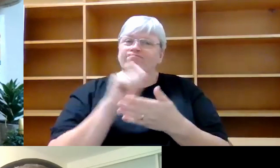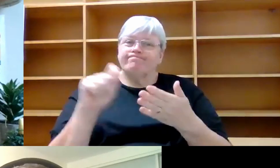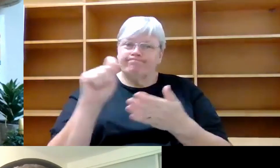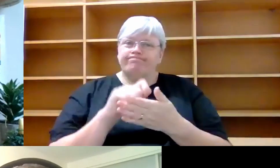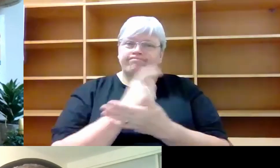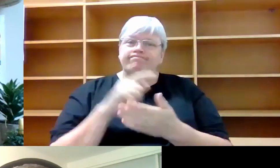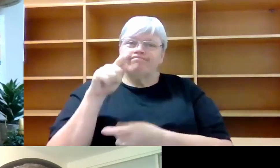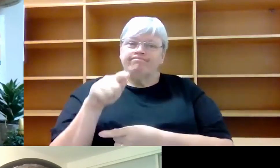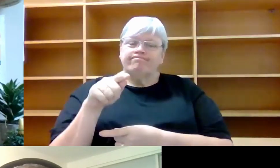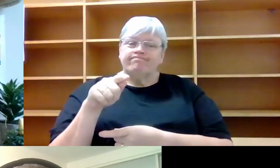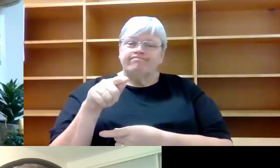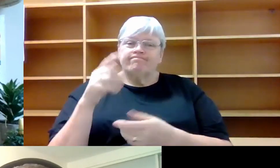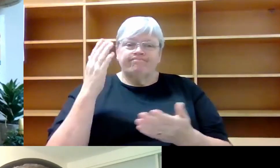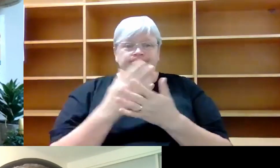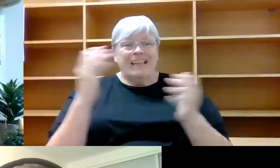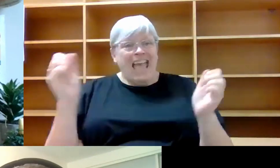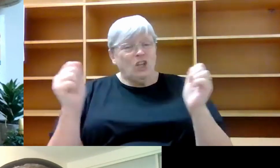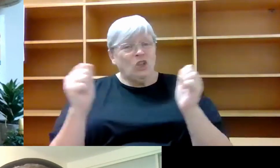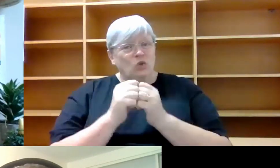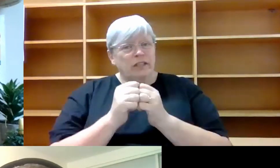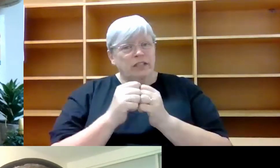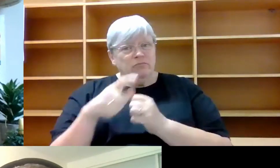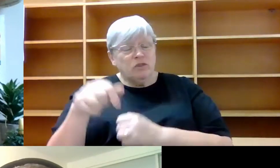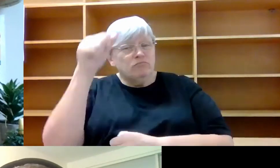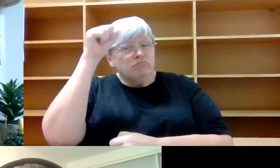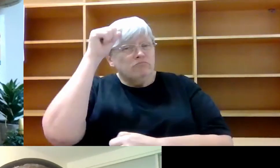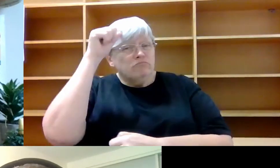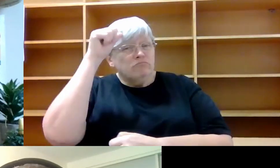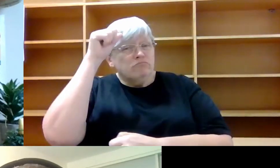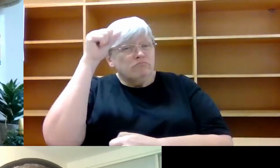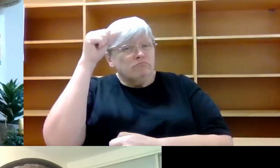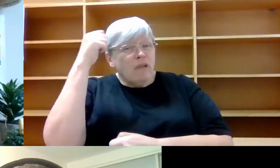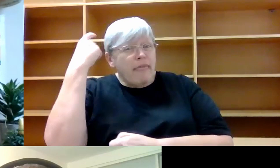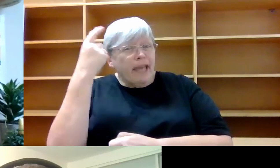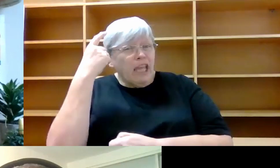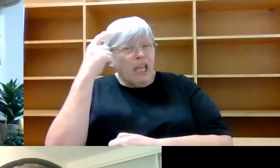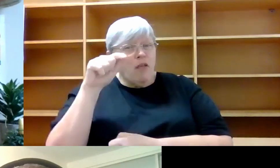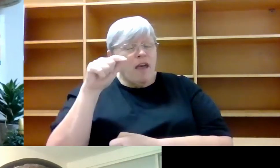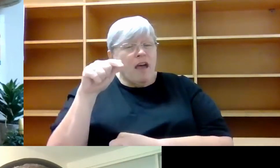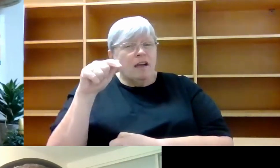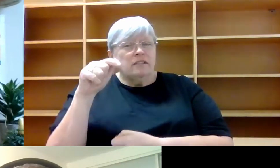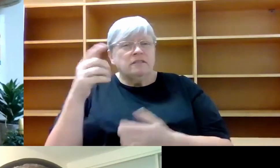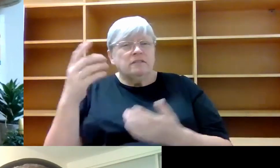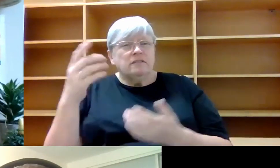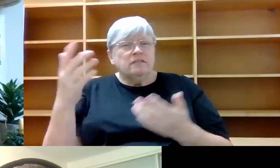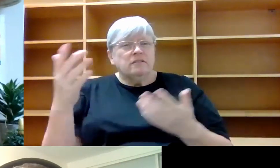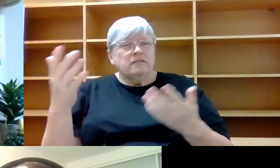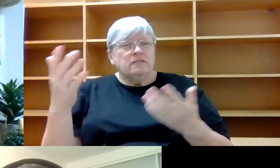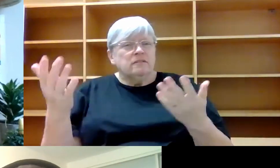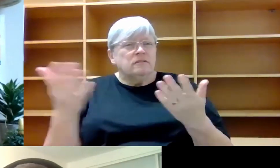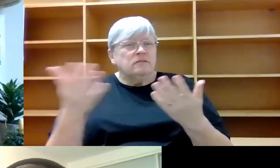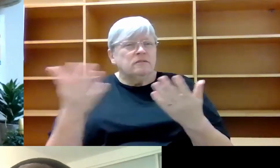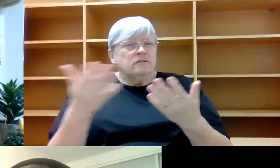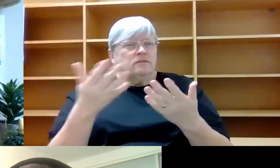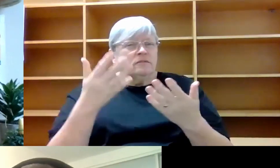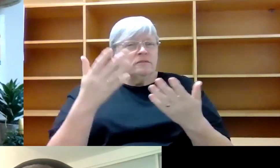and I absolutely agree. Were you kind of consciously thinking about this book's like position potentially in the curriculum as you were